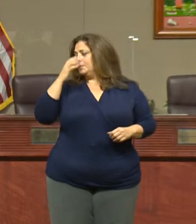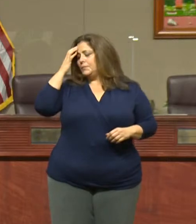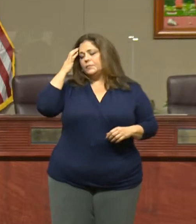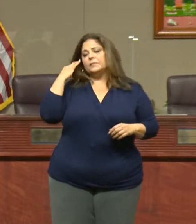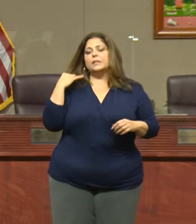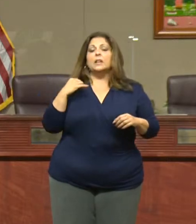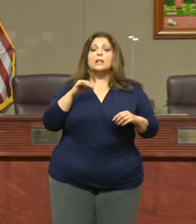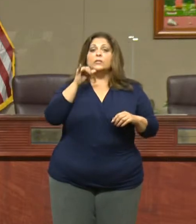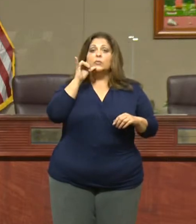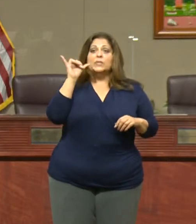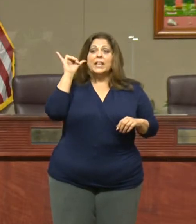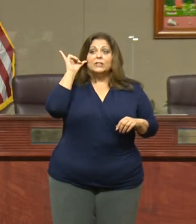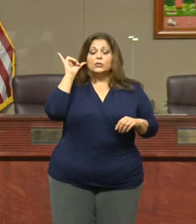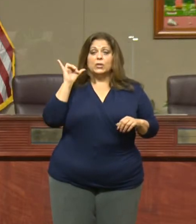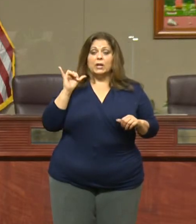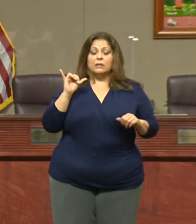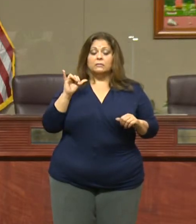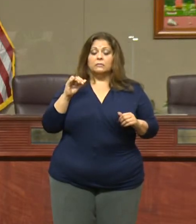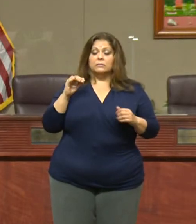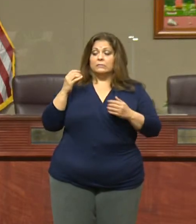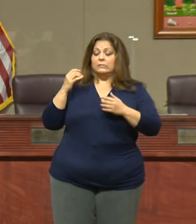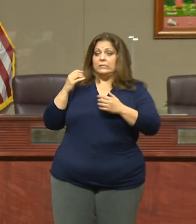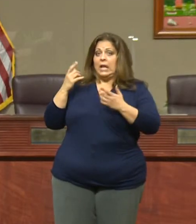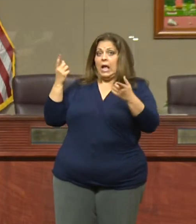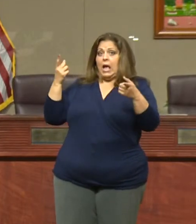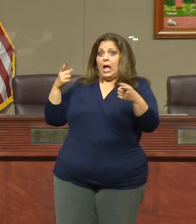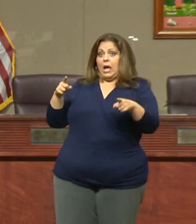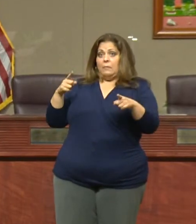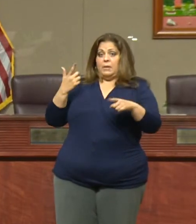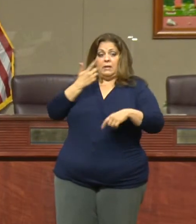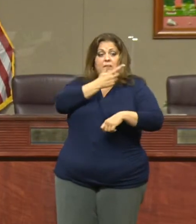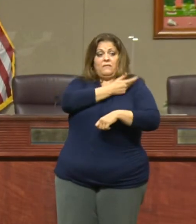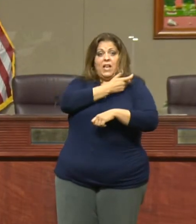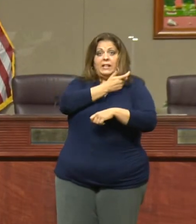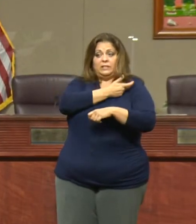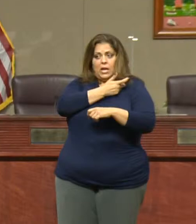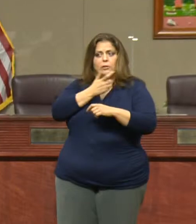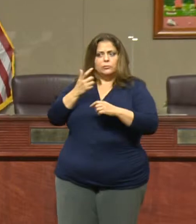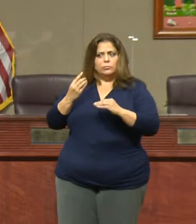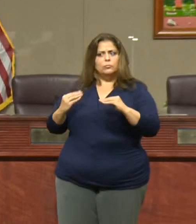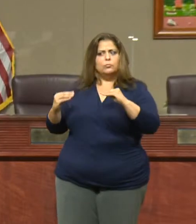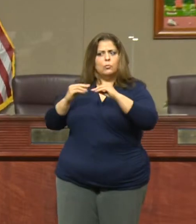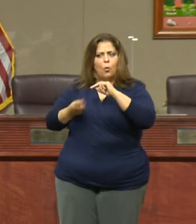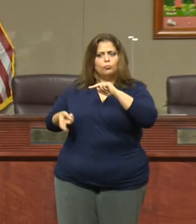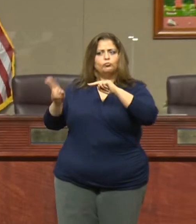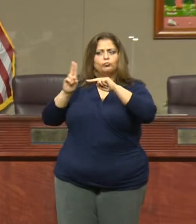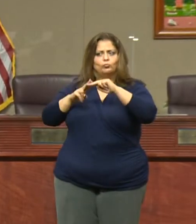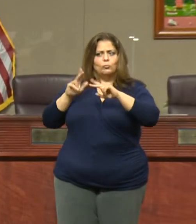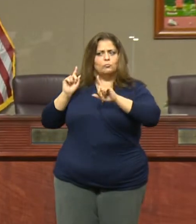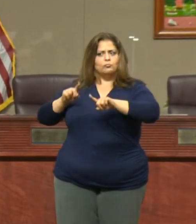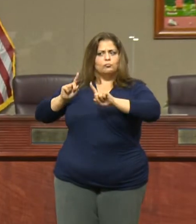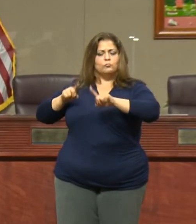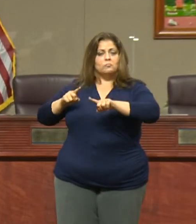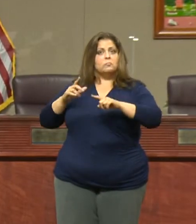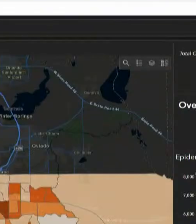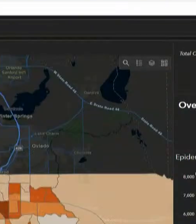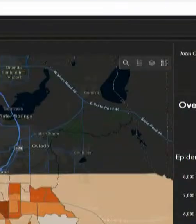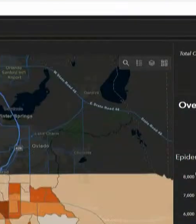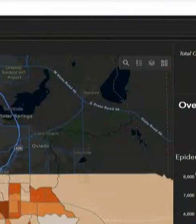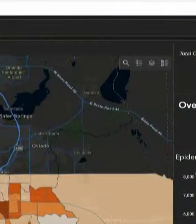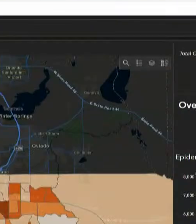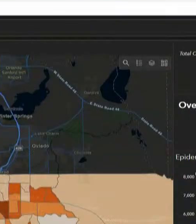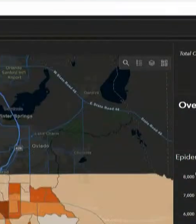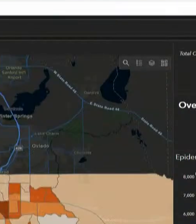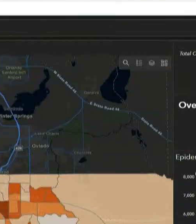Also, yesterday we saw an increase in the vaccinations at the site. We were expecting it. So the total yesterday